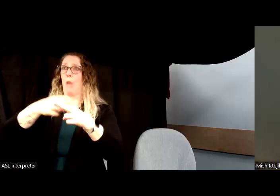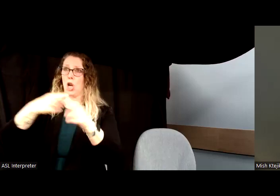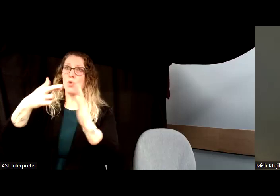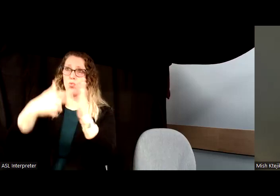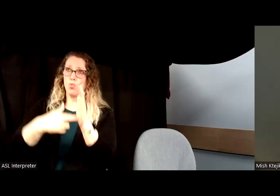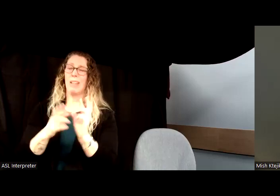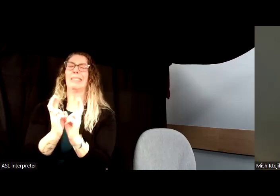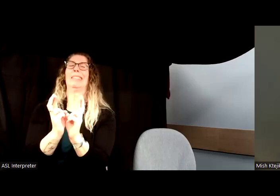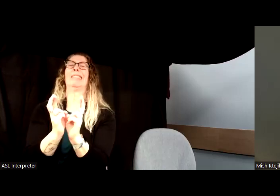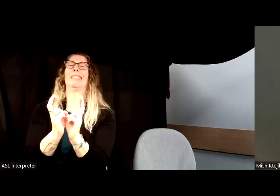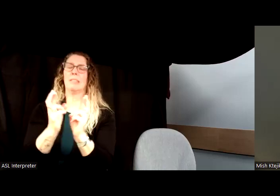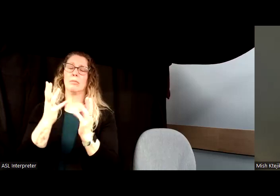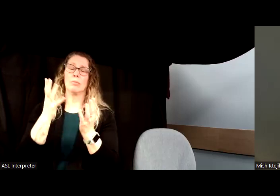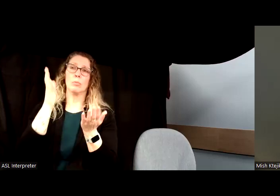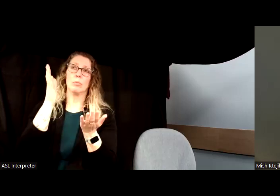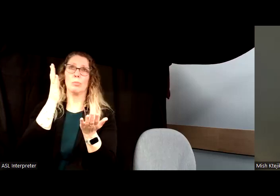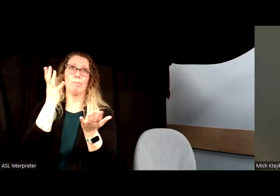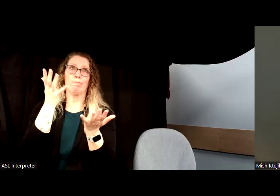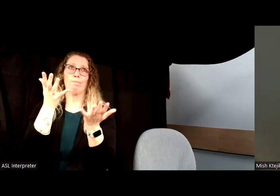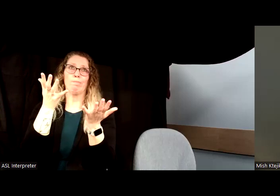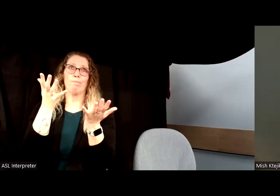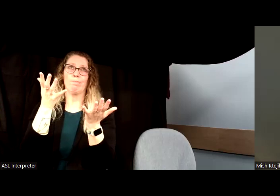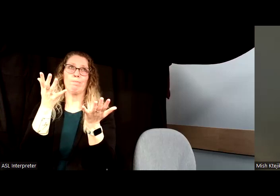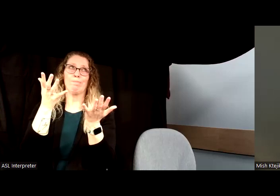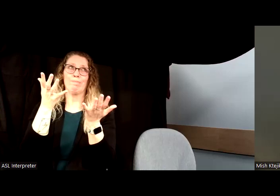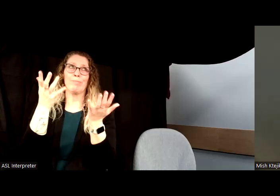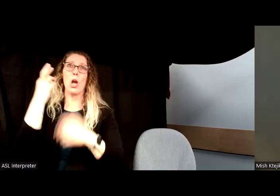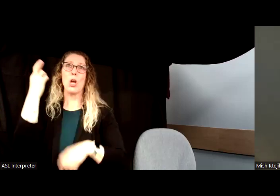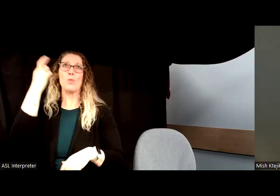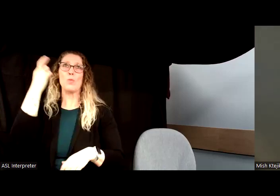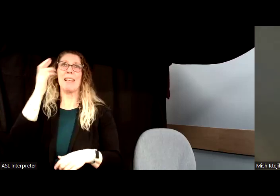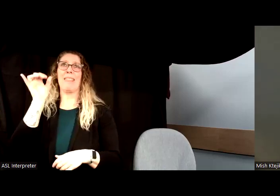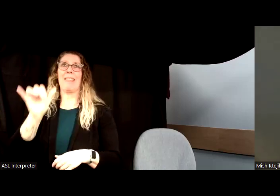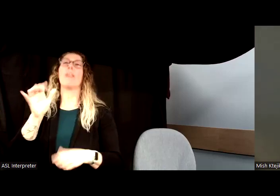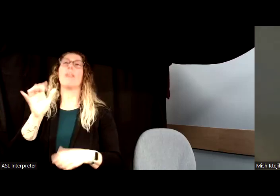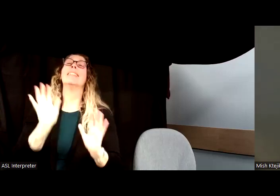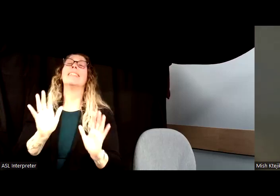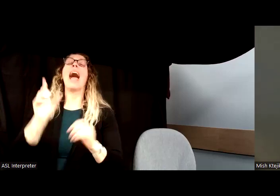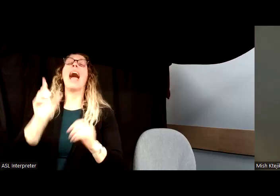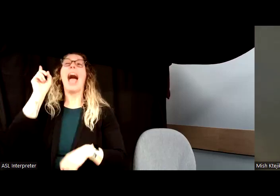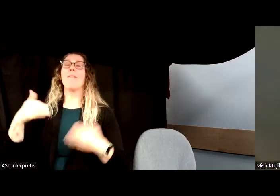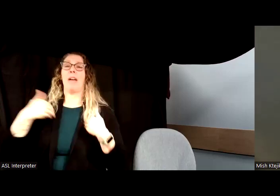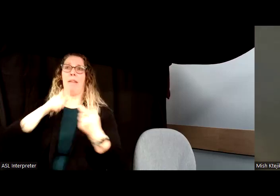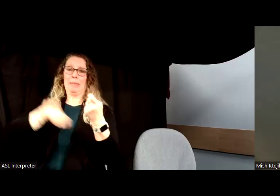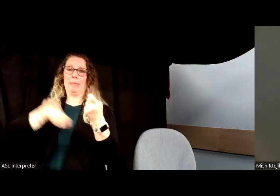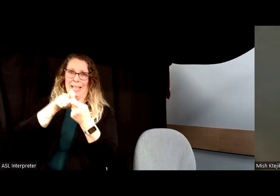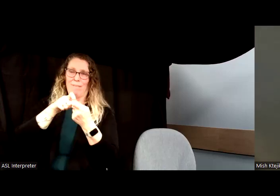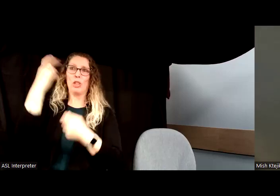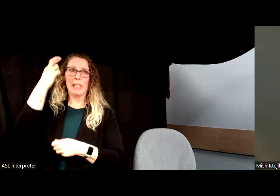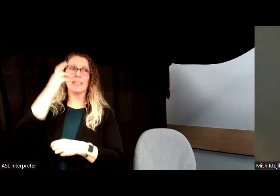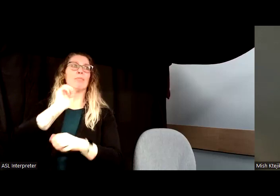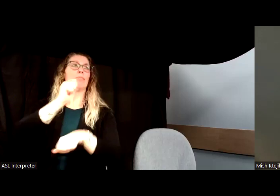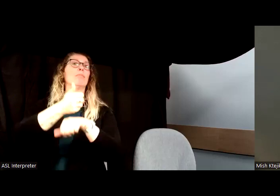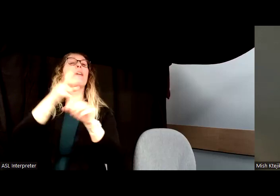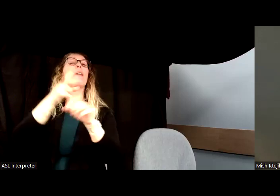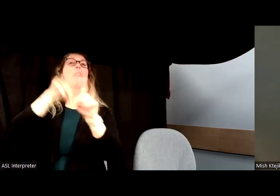hopes that there is reasons that there has to be certain reasons to file a temporary rules. There has to be